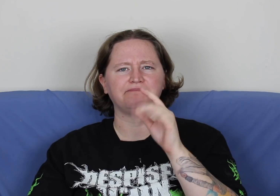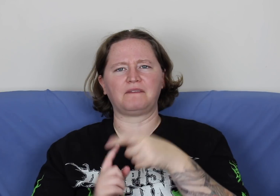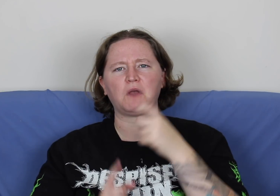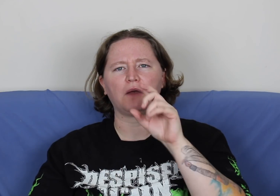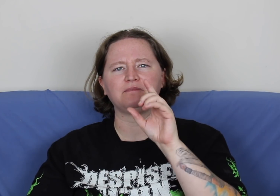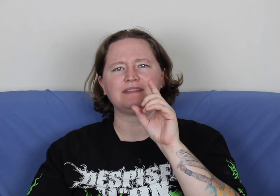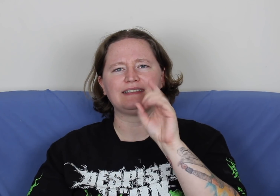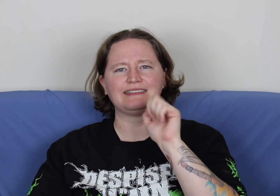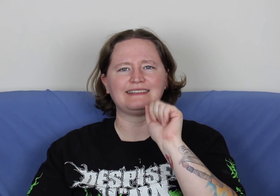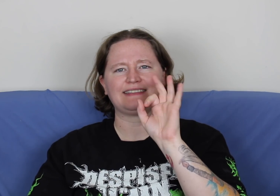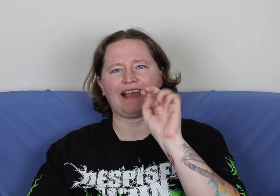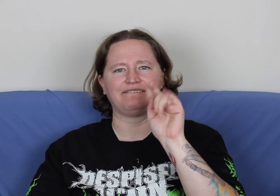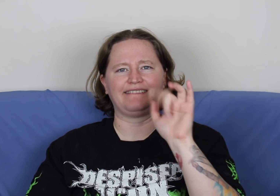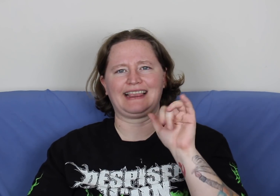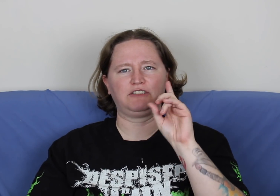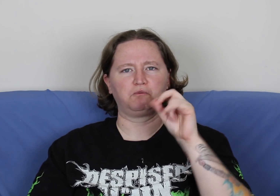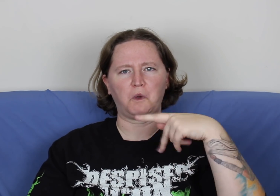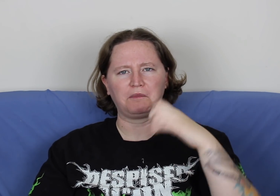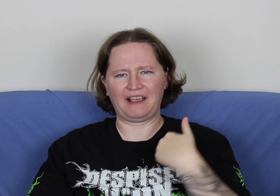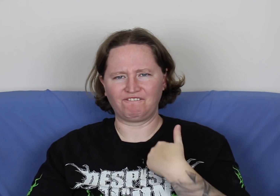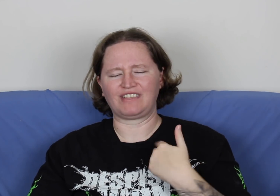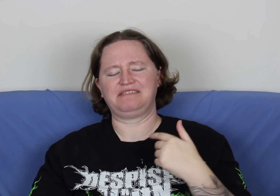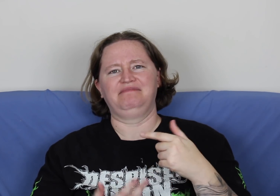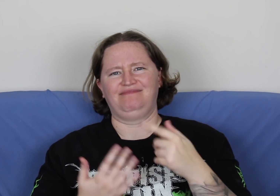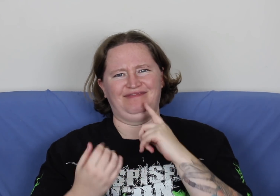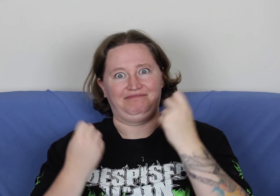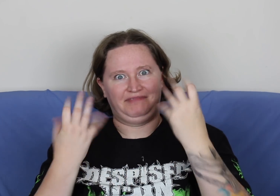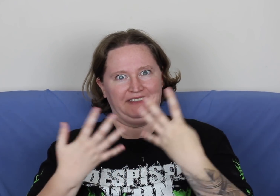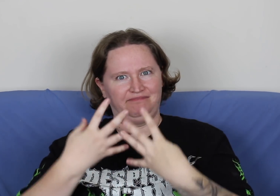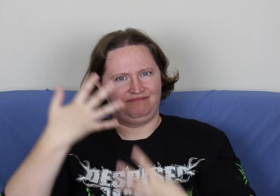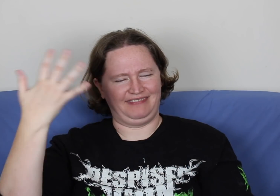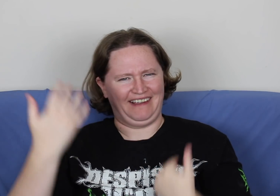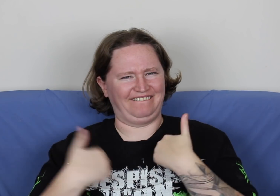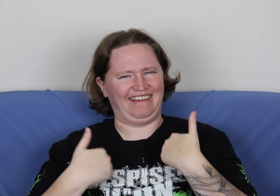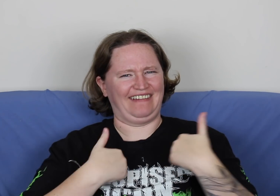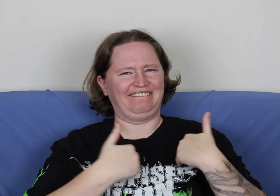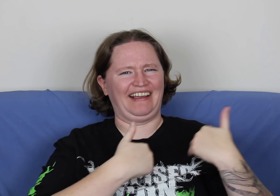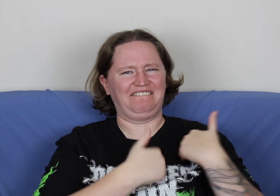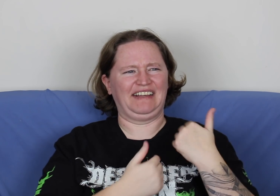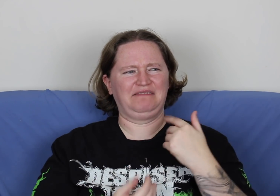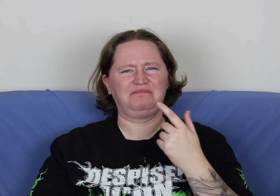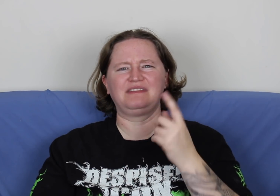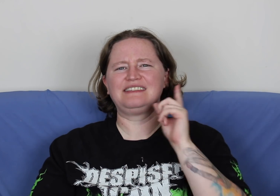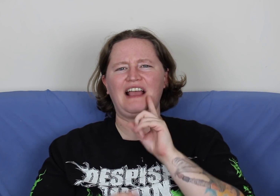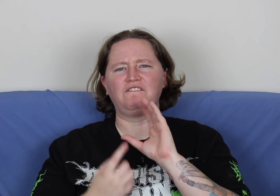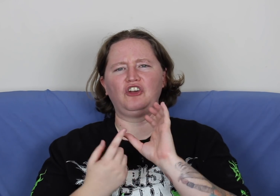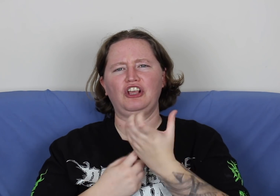Mike from Definitely Dope, and there's many, many more. So